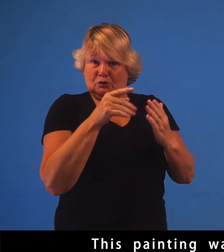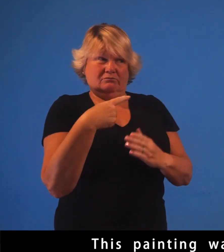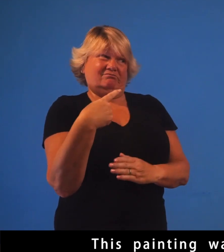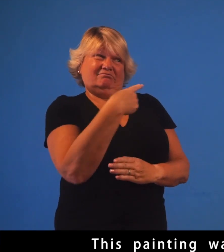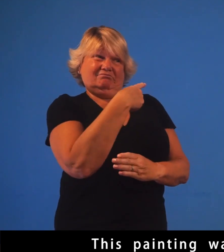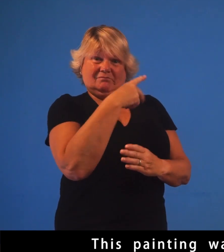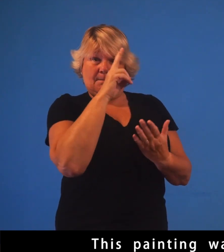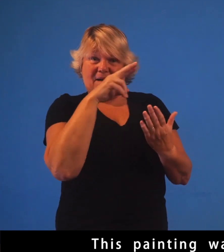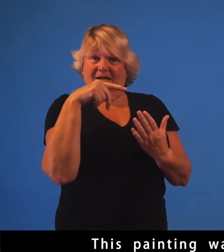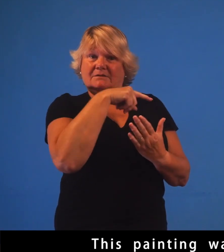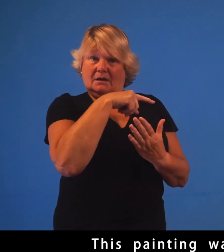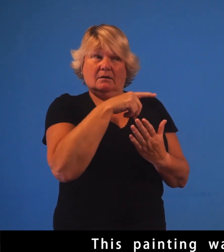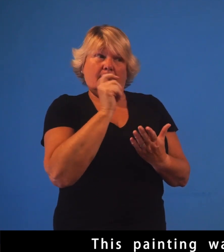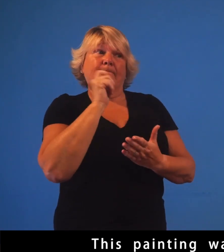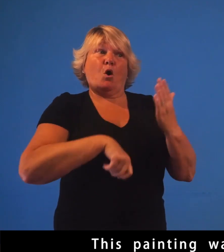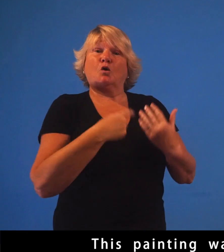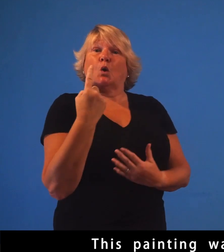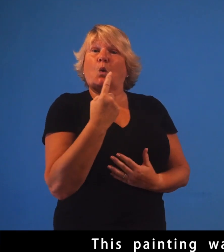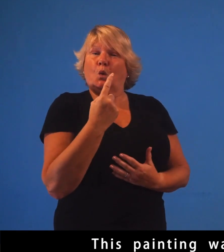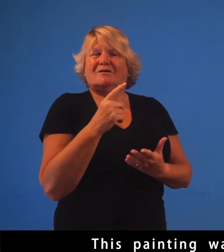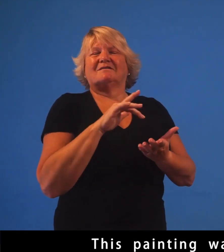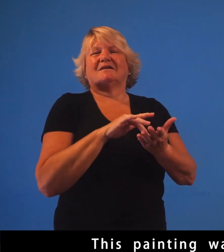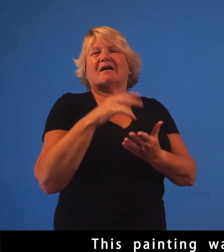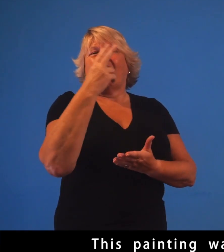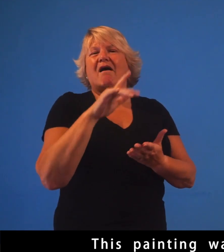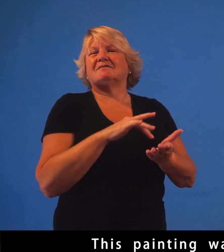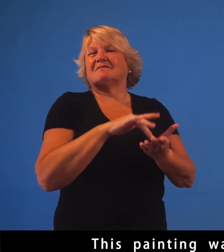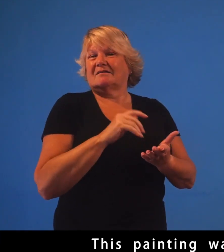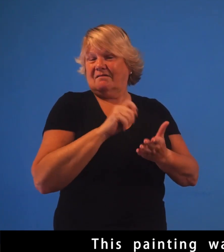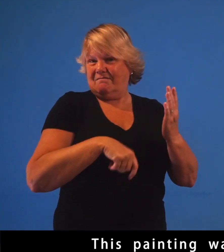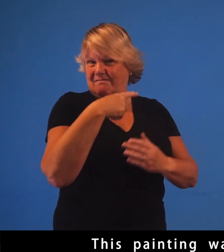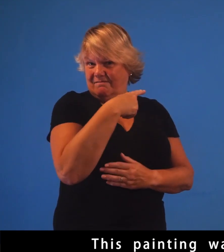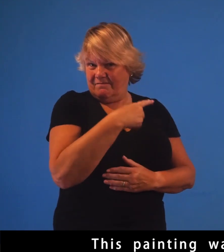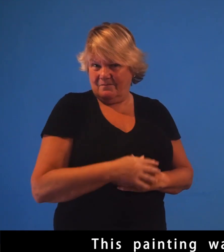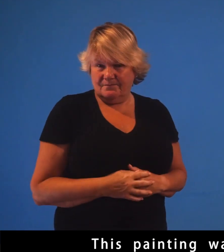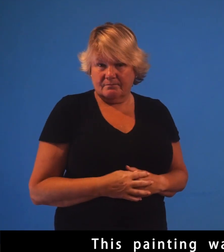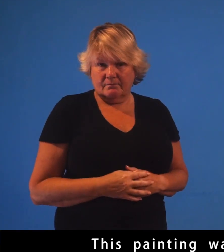This painting was purchased by the City Arts Centre from that exhibition.